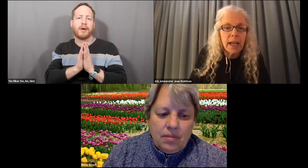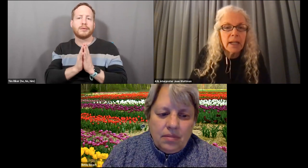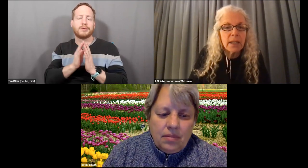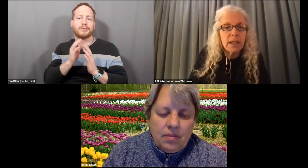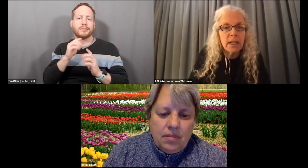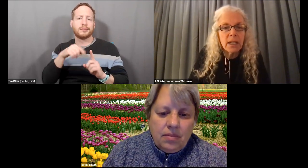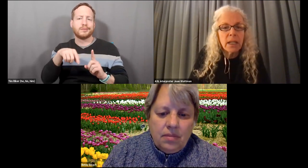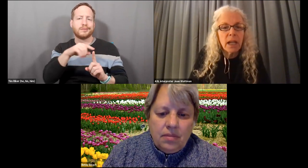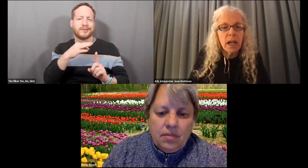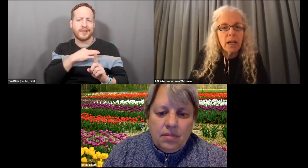and